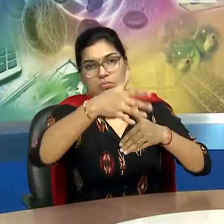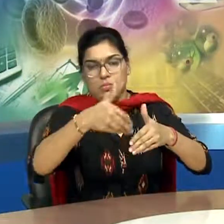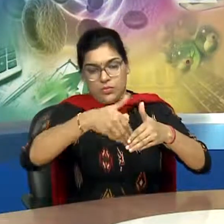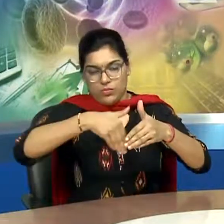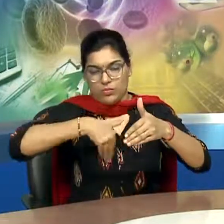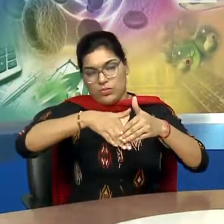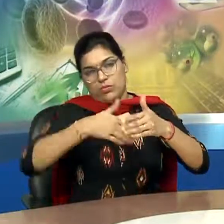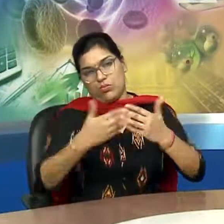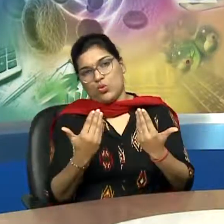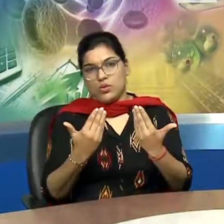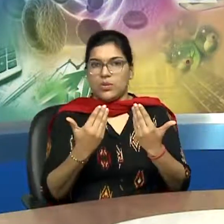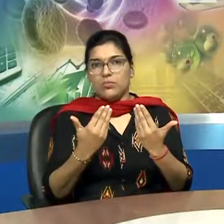duration is